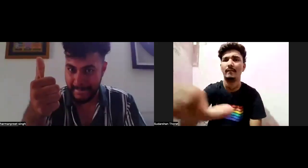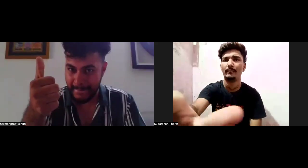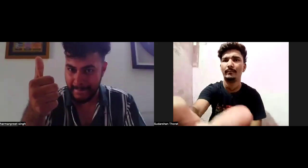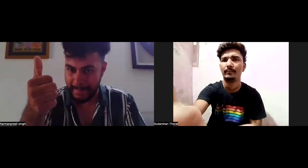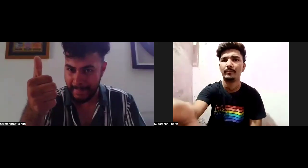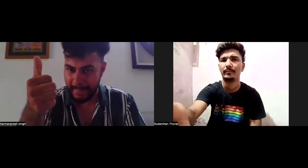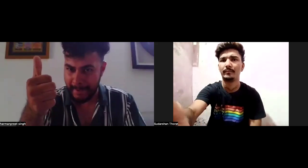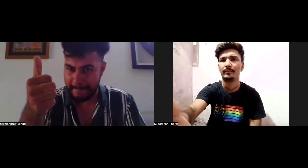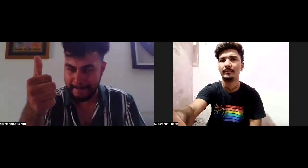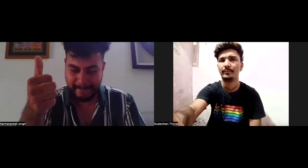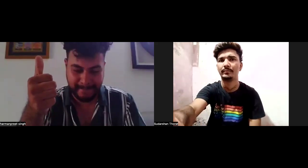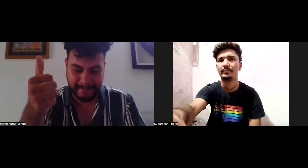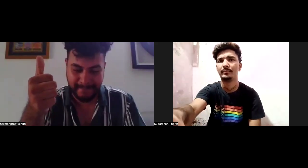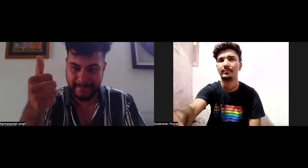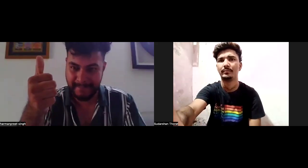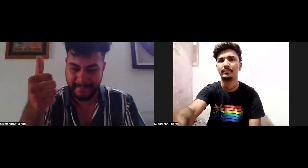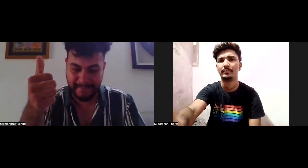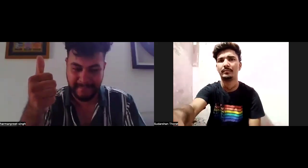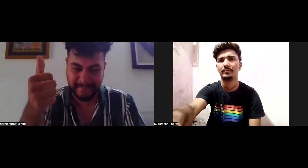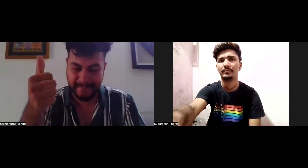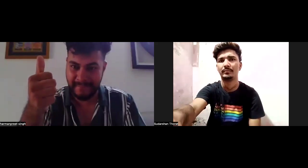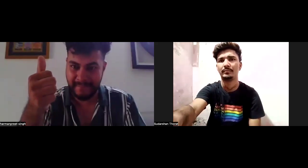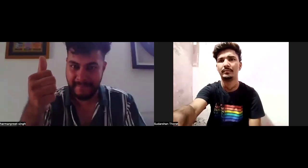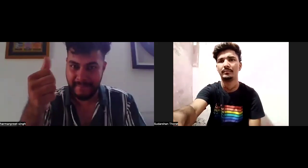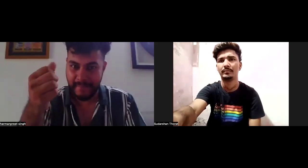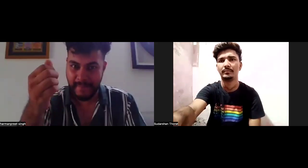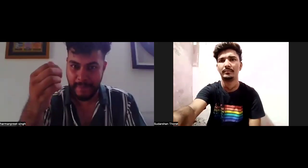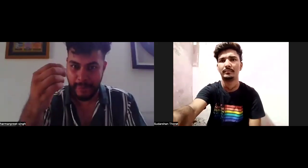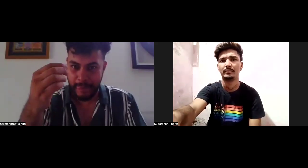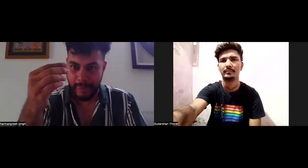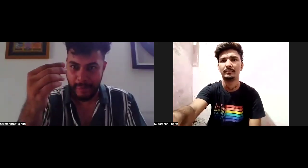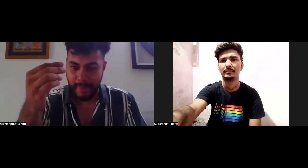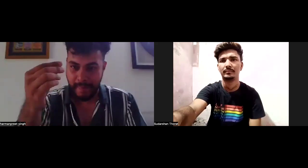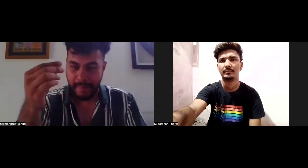Sudarshan seems to have some issues, can't see the moderator.